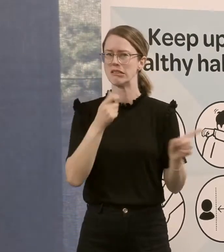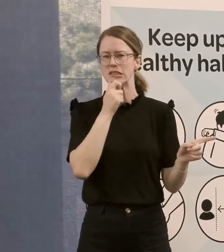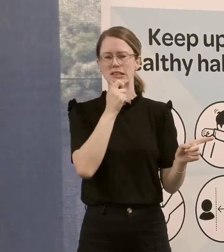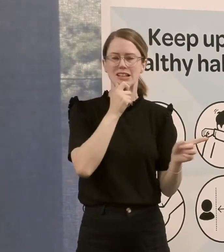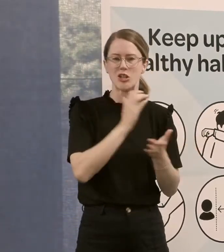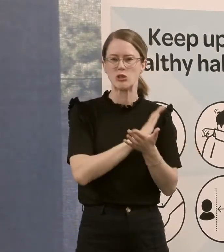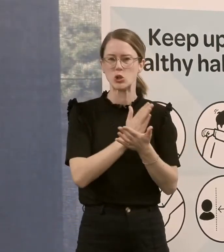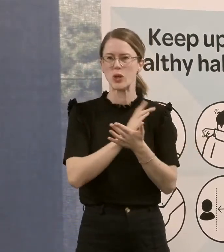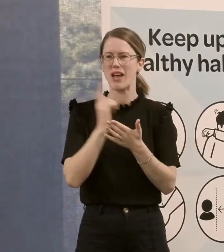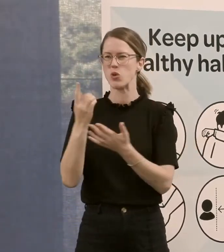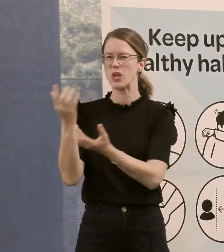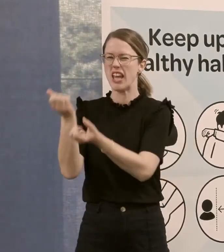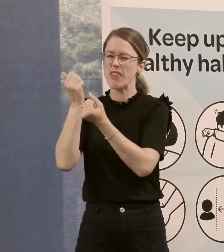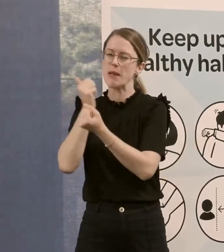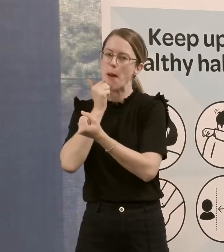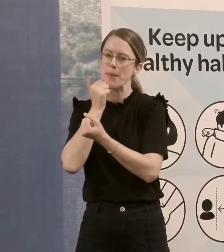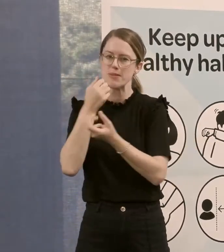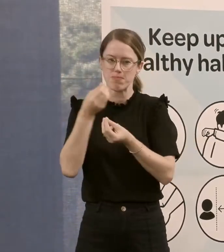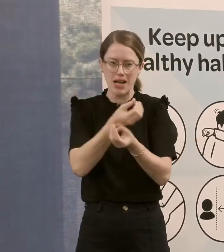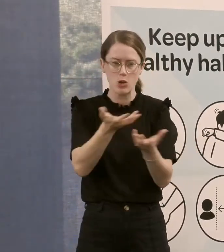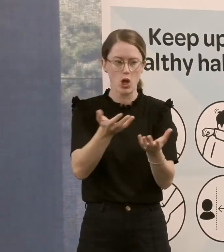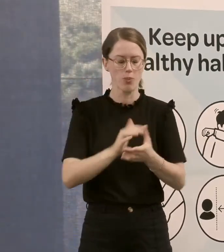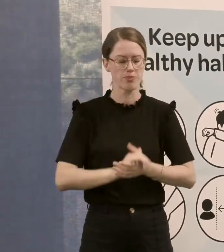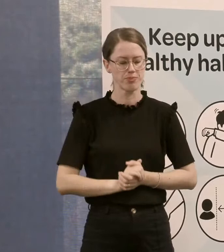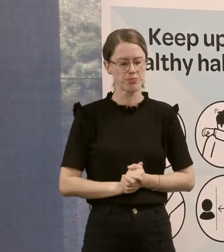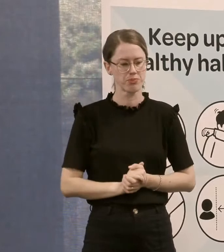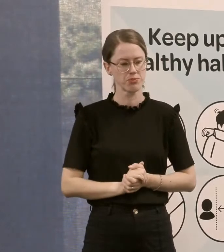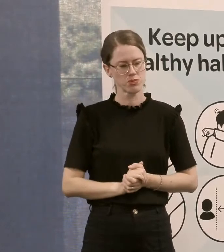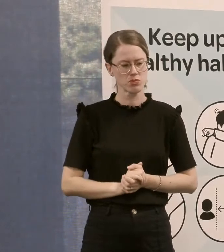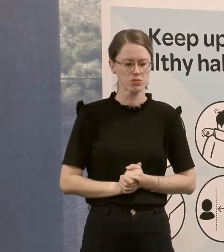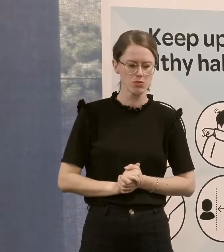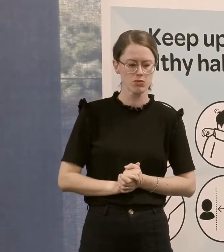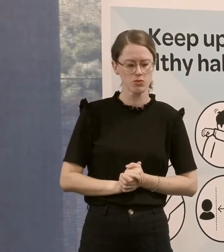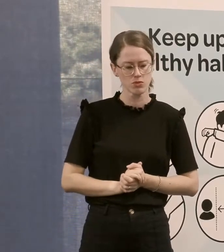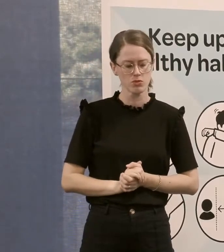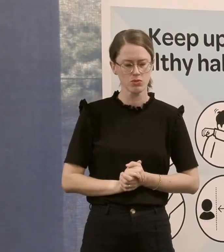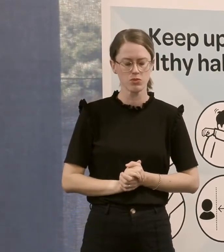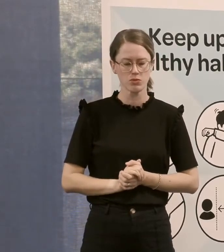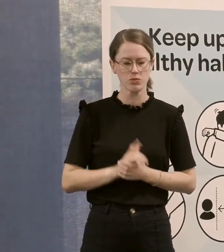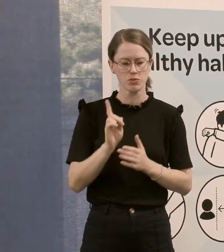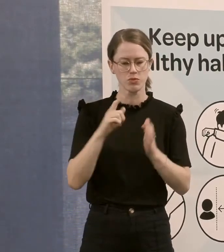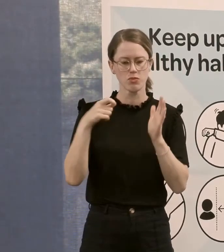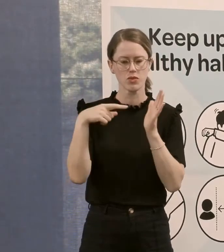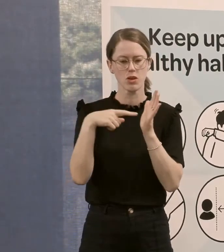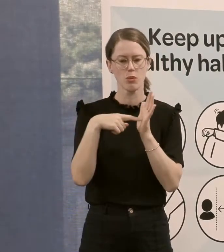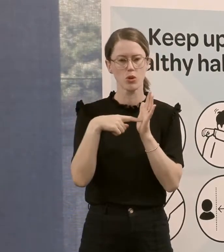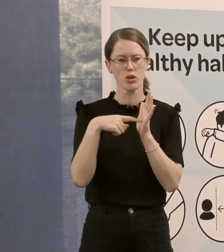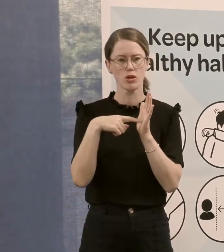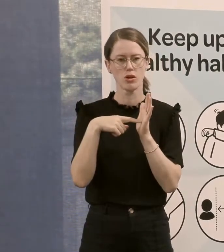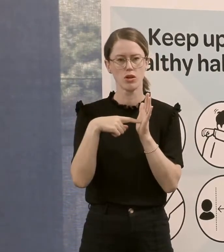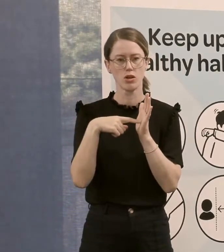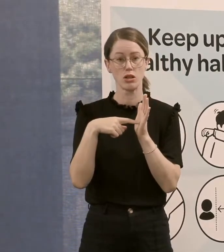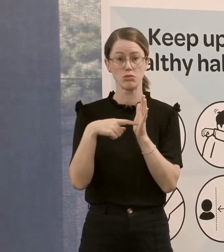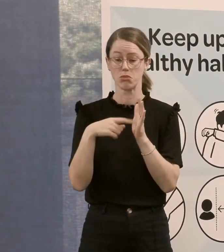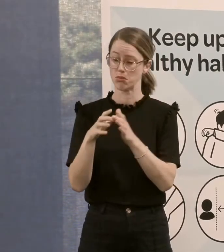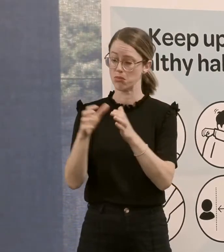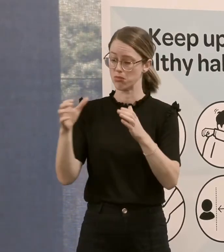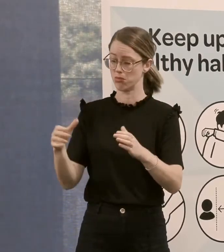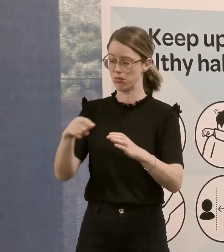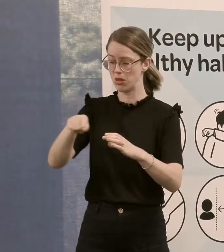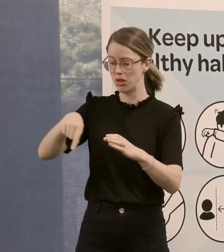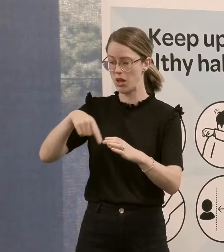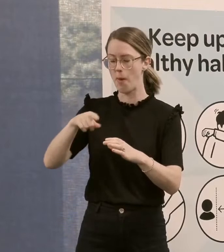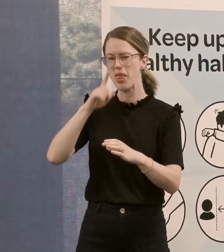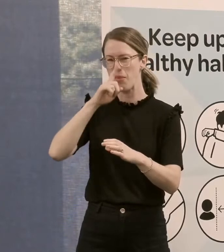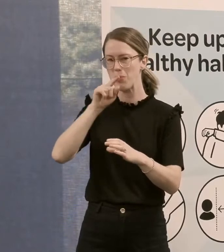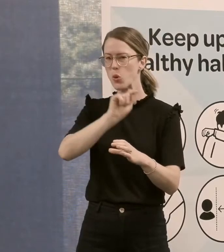to come back exactly on that. But it's the important thing is it's not just a significant proportion, but it's the people